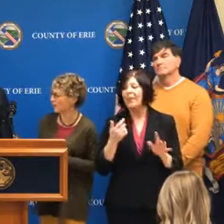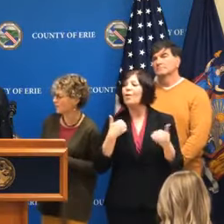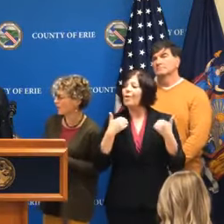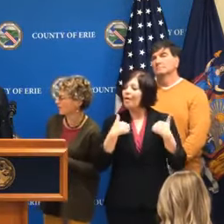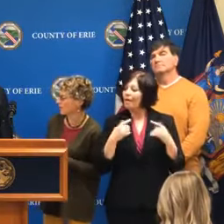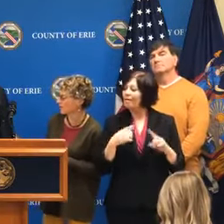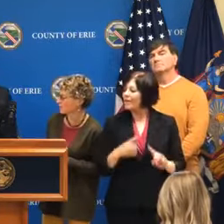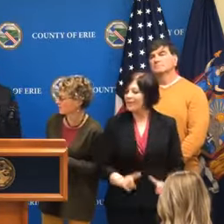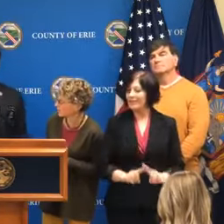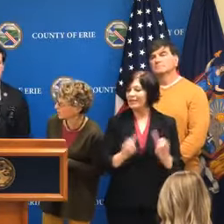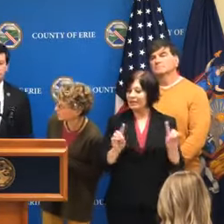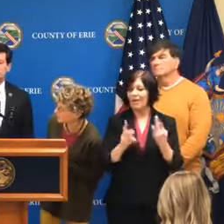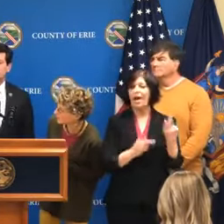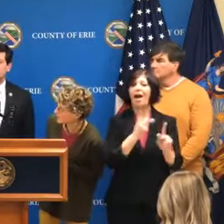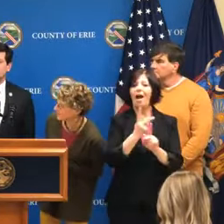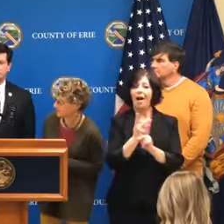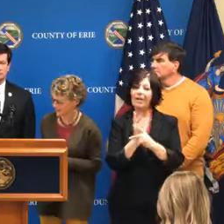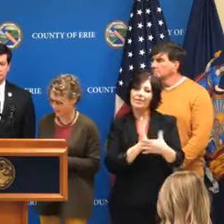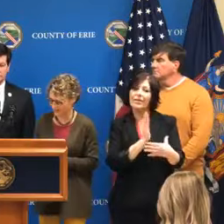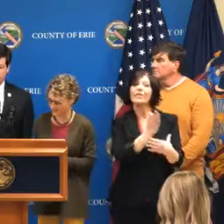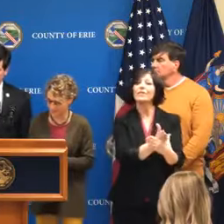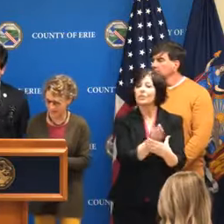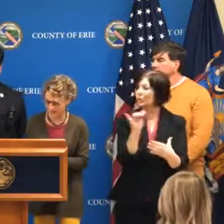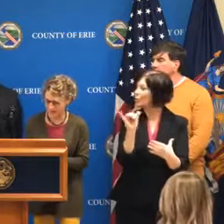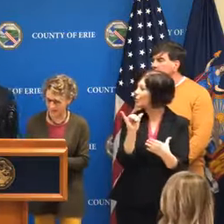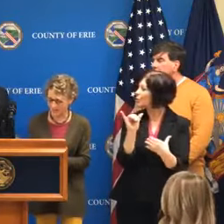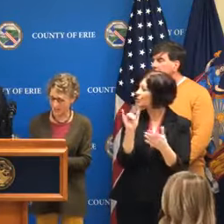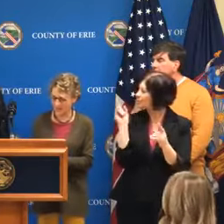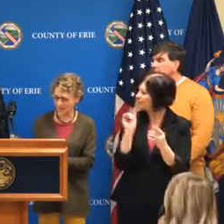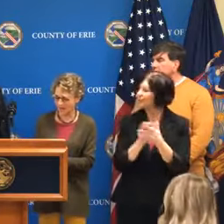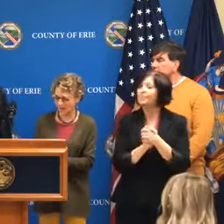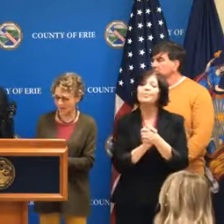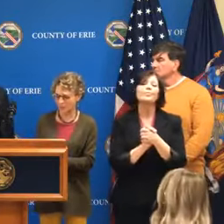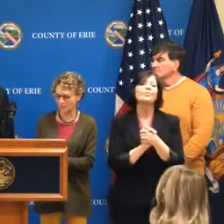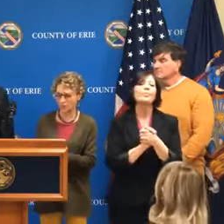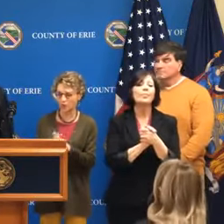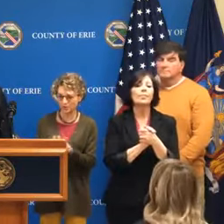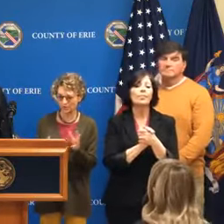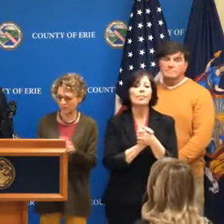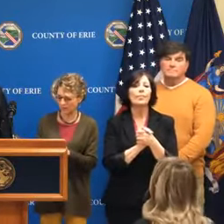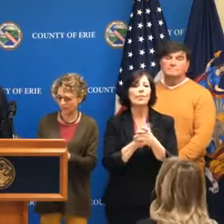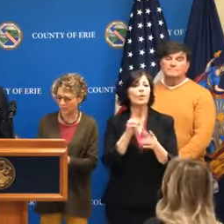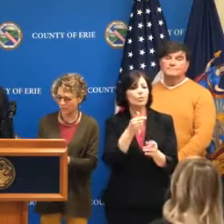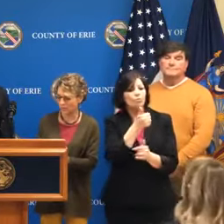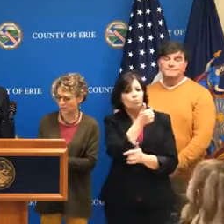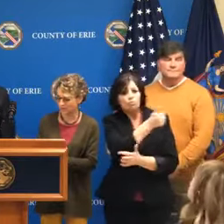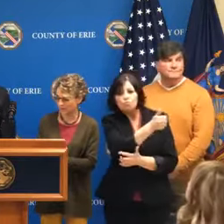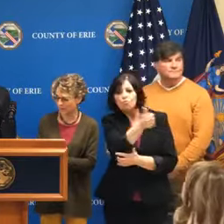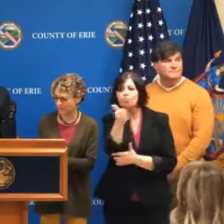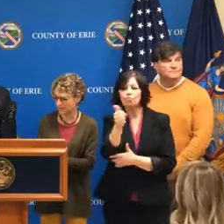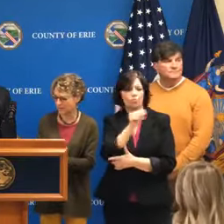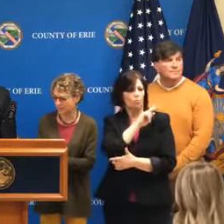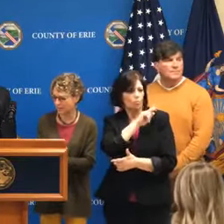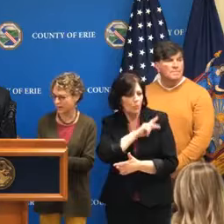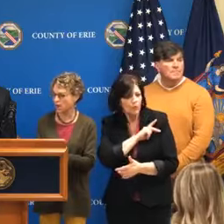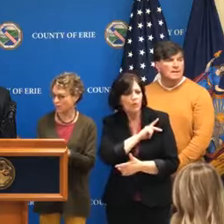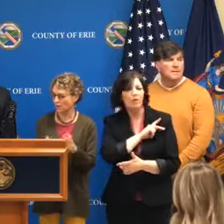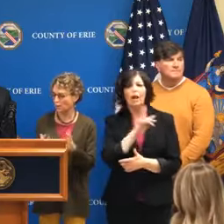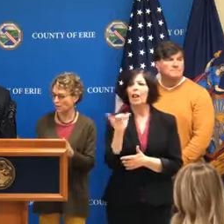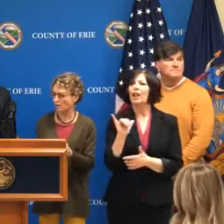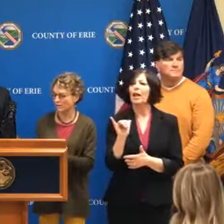of non-pharmaceutical interventions. Make sure I'm on the right page. It is. So we have personal non-pharmaceutical interventions,